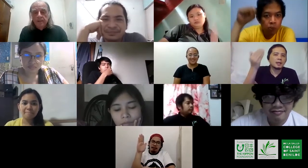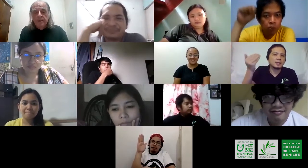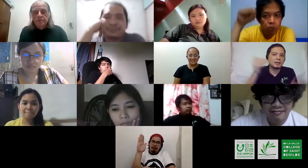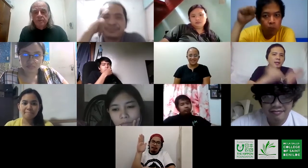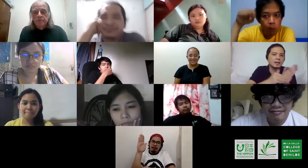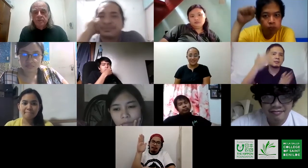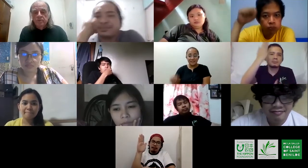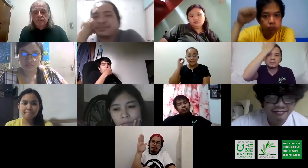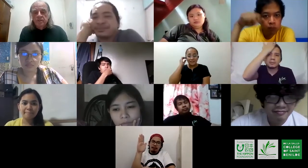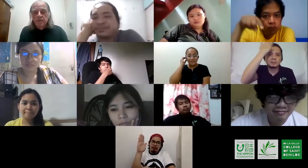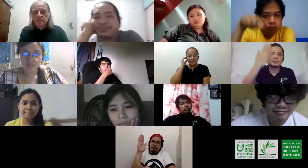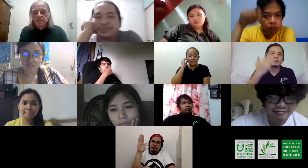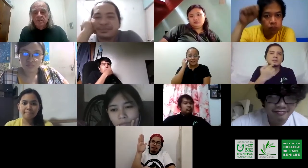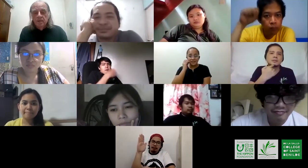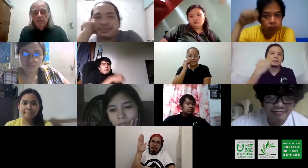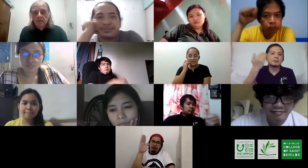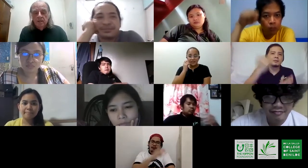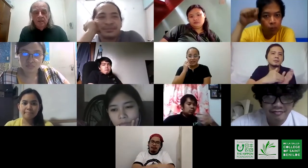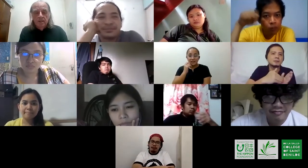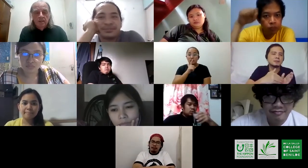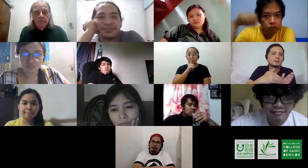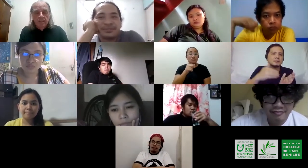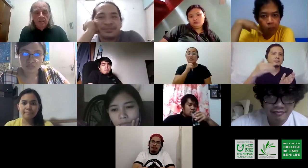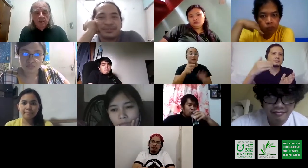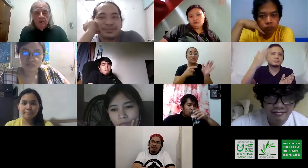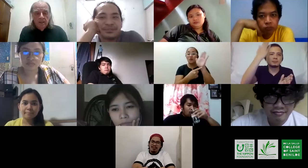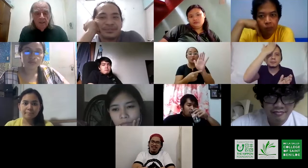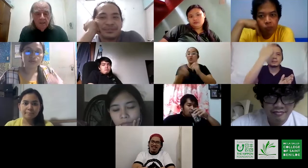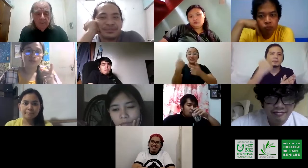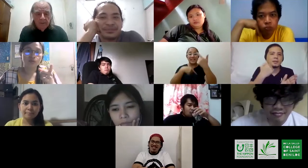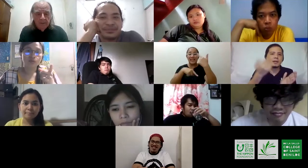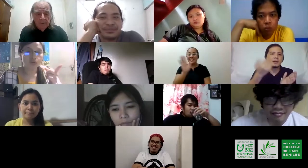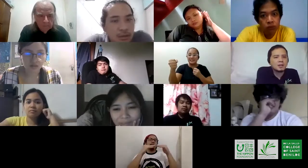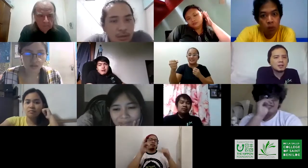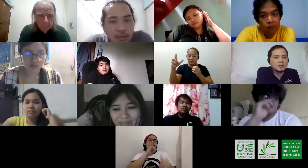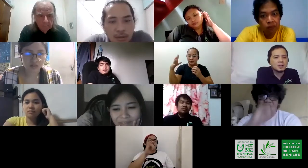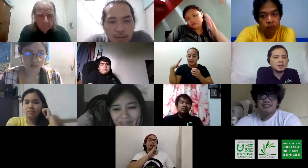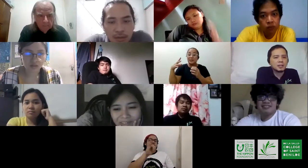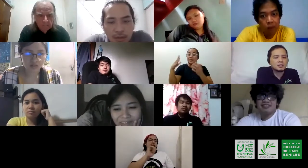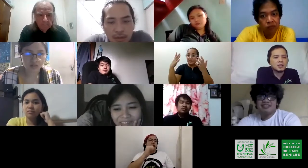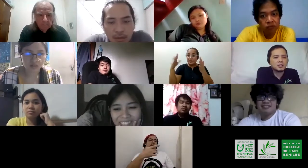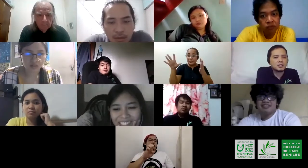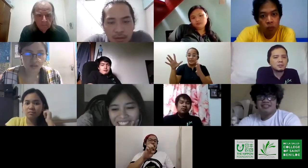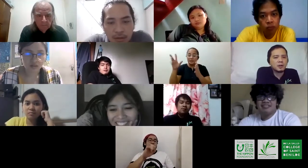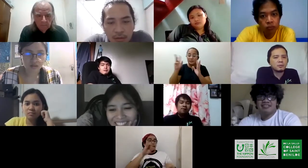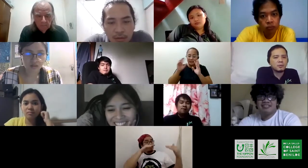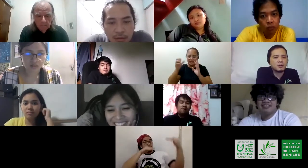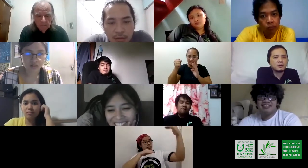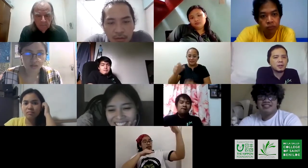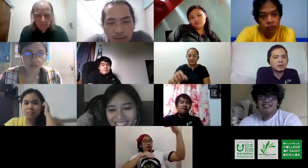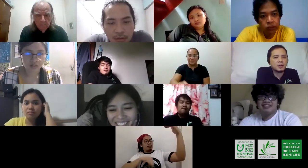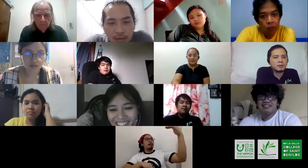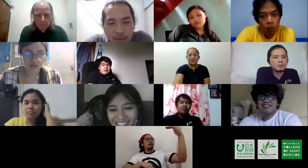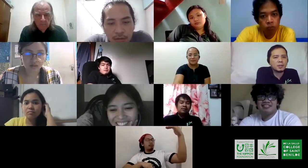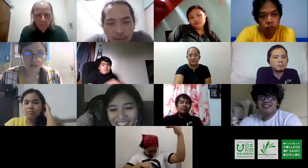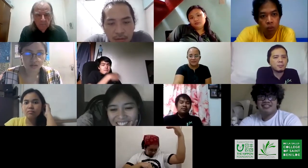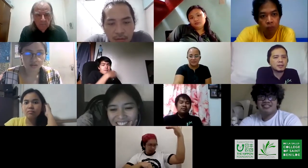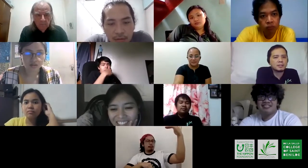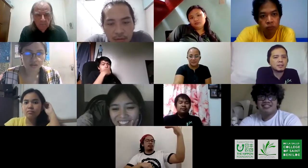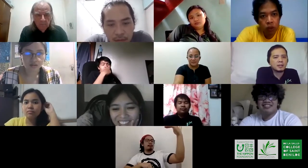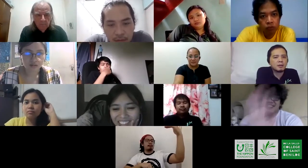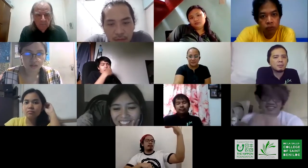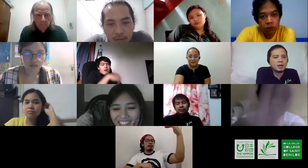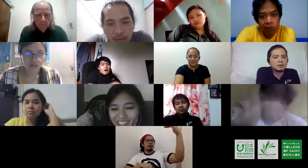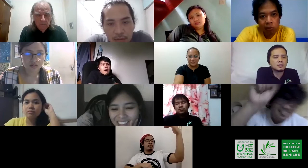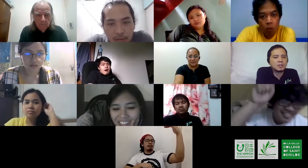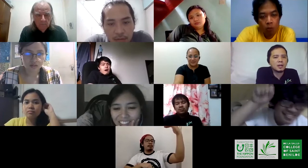I didn't actually show the signs. Let me just. Yeah, Shaq's just reiterating what Meng